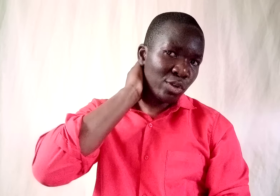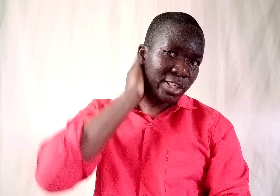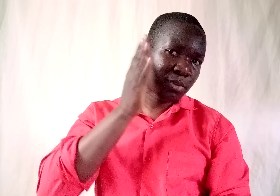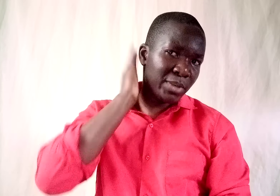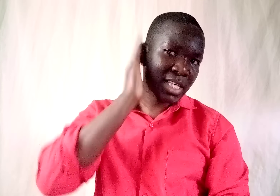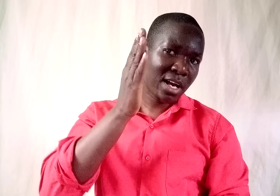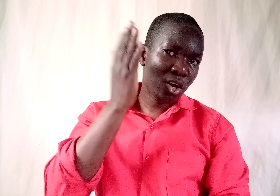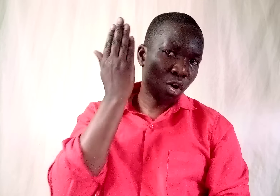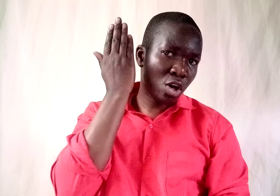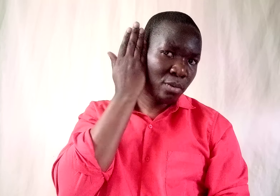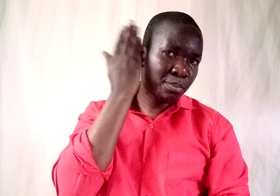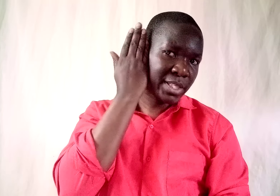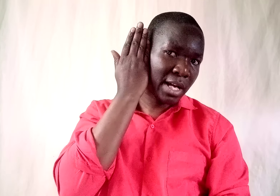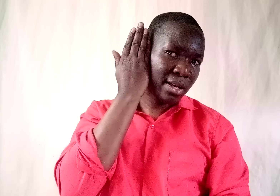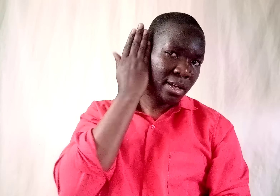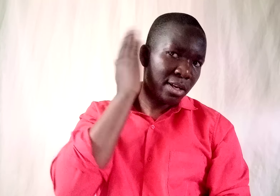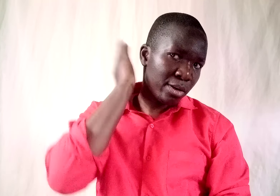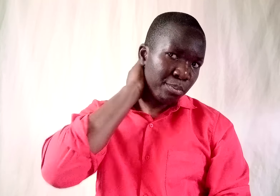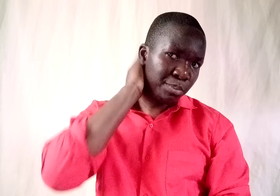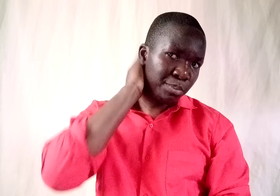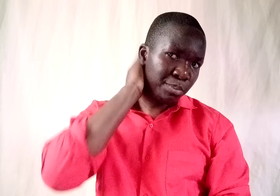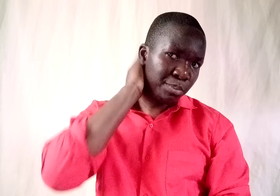this Peter or Peter.